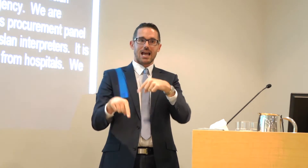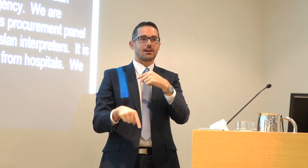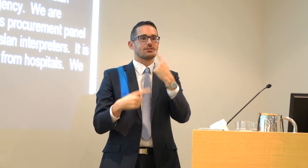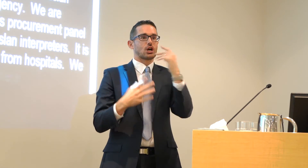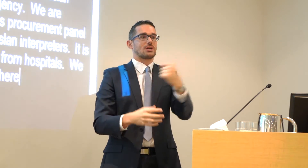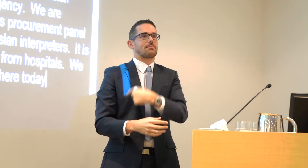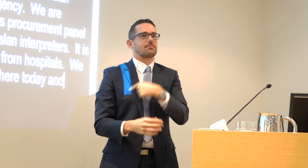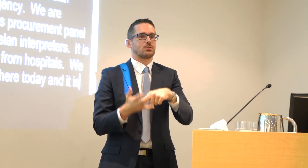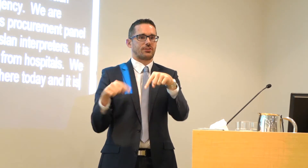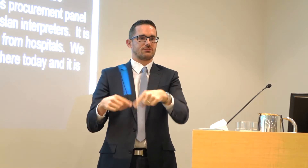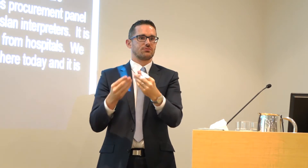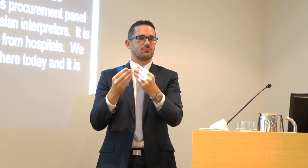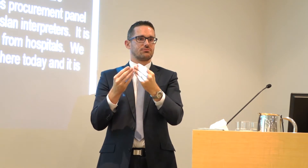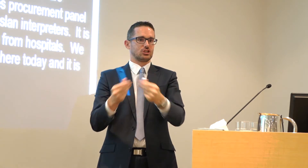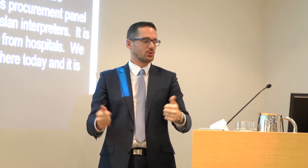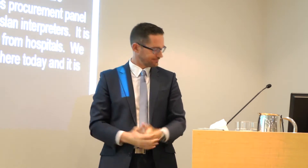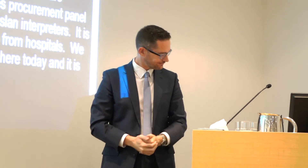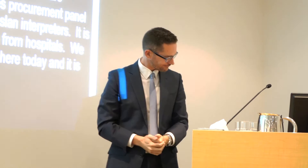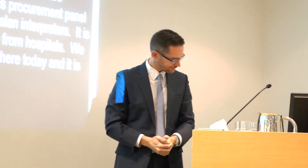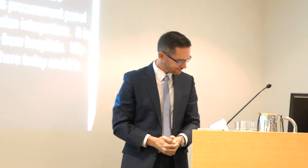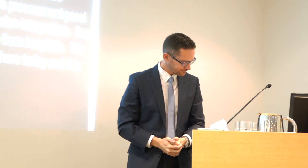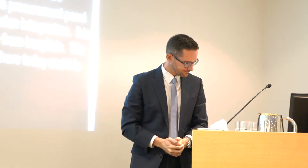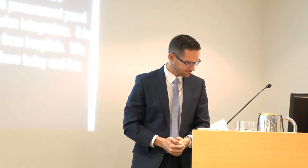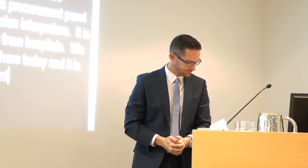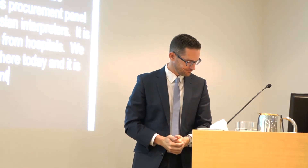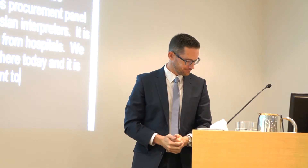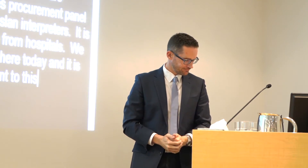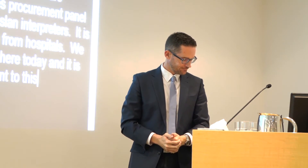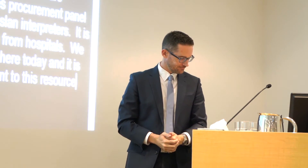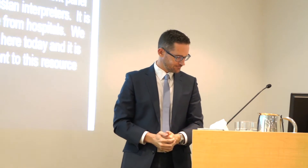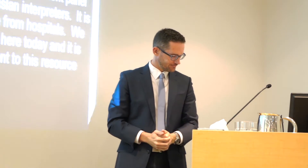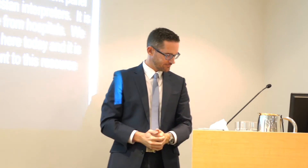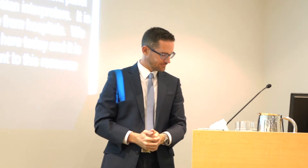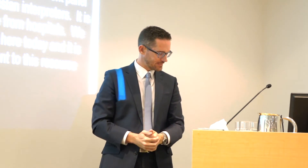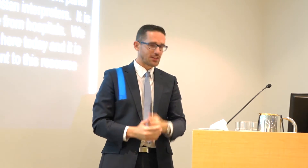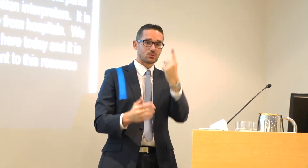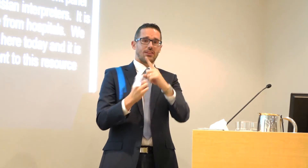and it's exciting to see you here and showing your commitment to this resource and the deaf community.